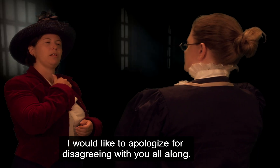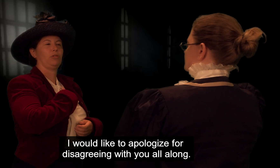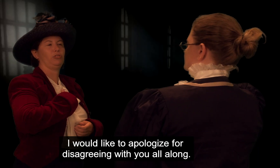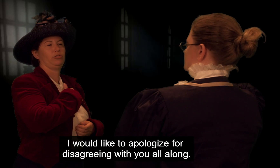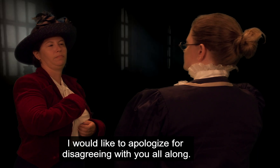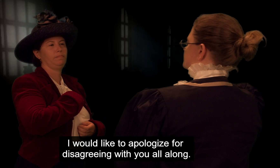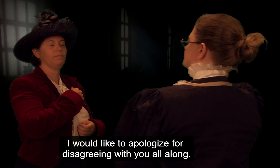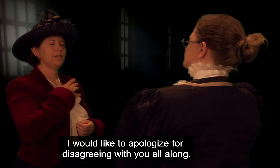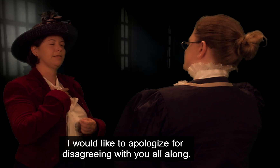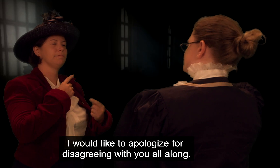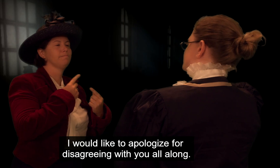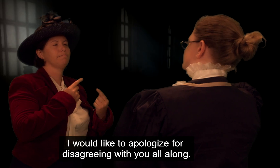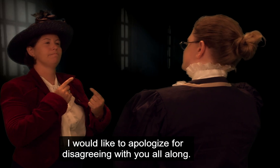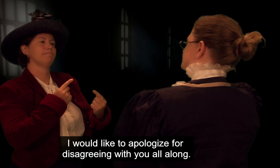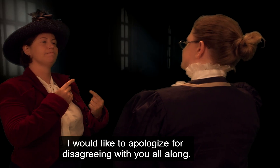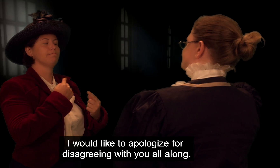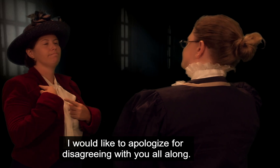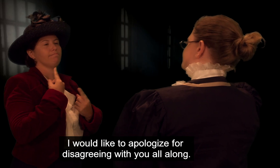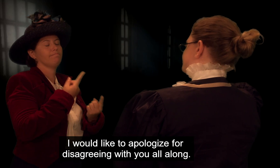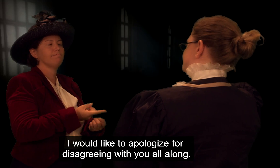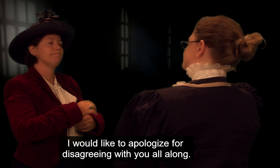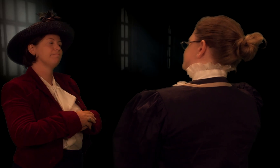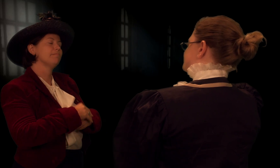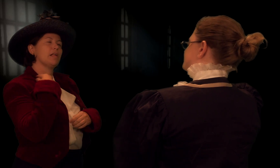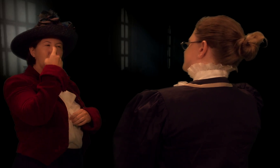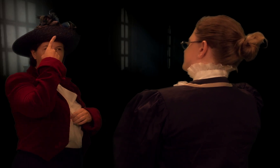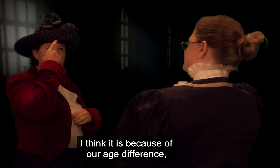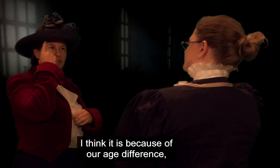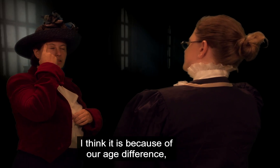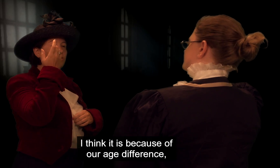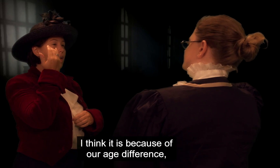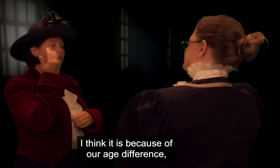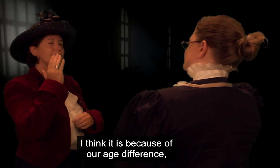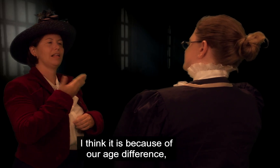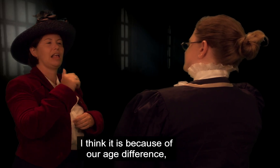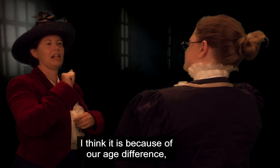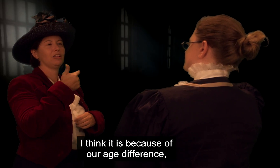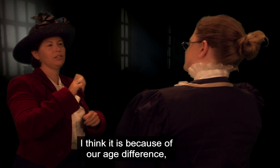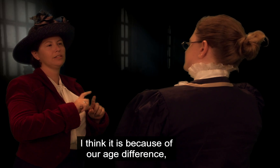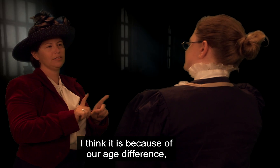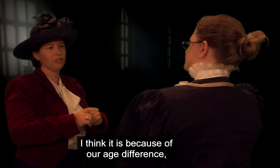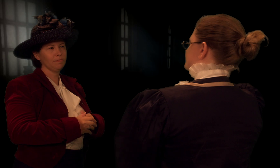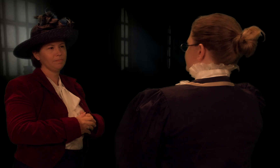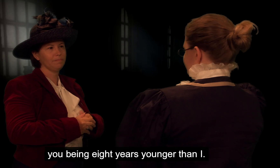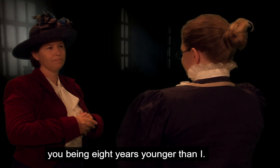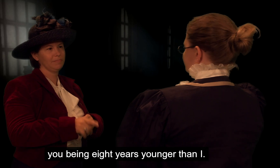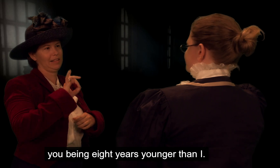like to apologize for disagreeing with you all along. I think it is because of our age difference, you being